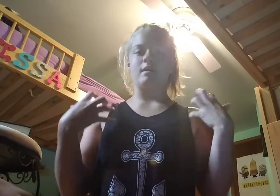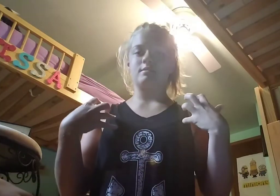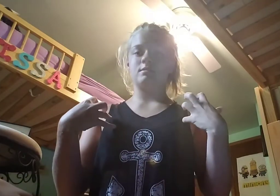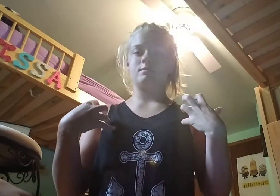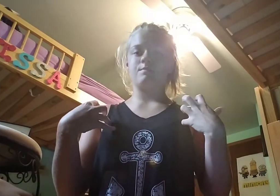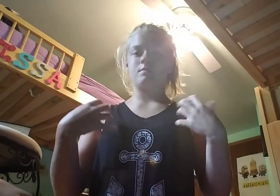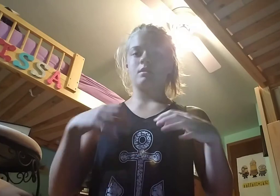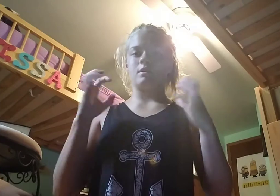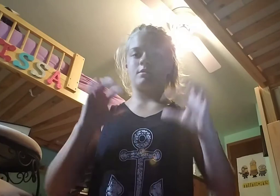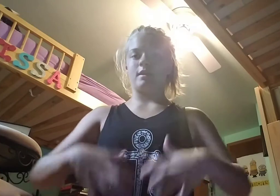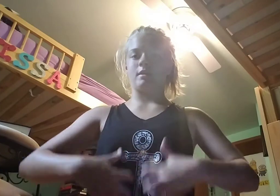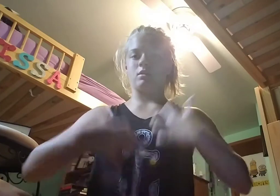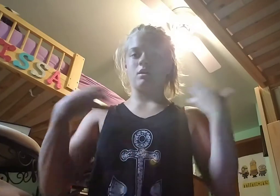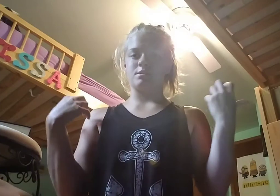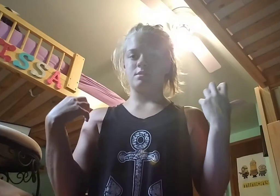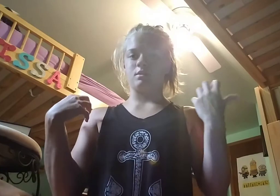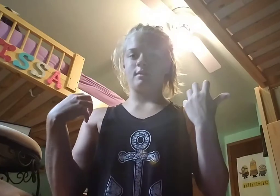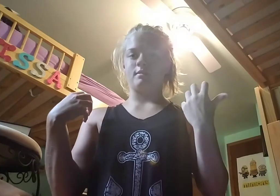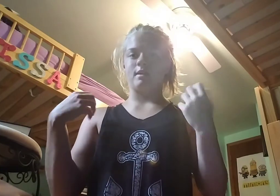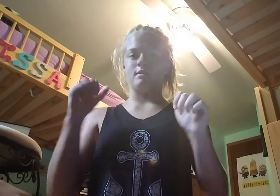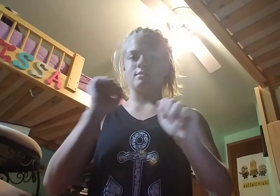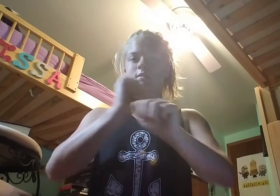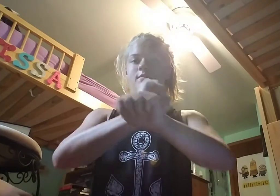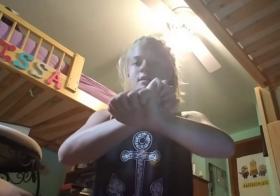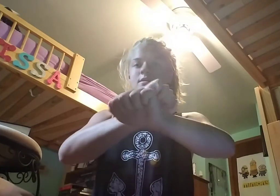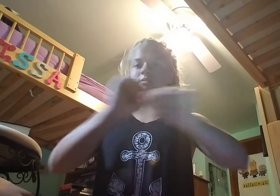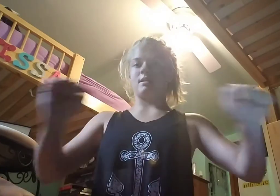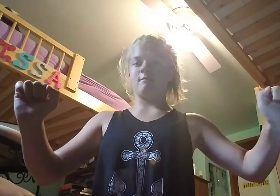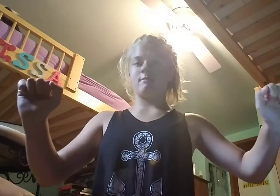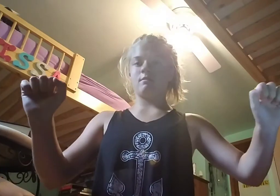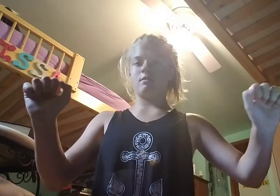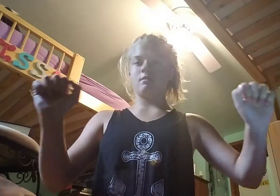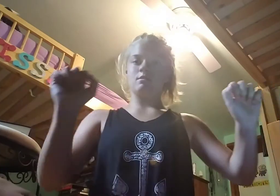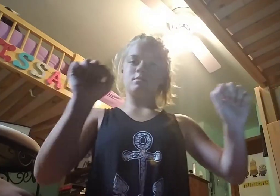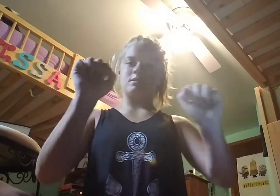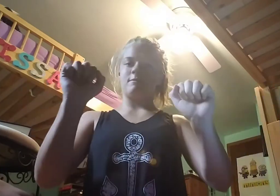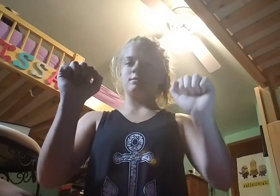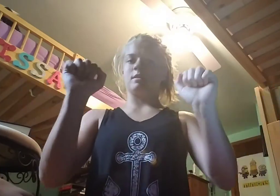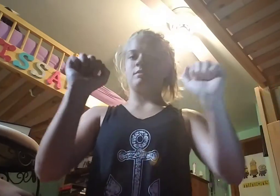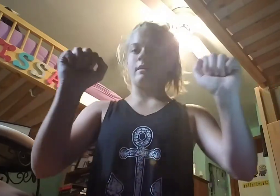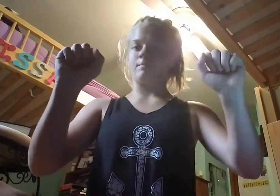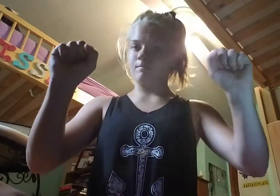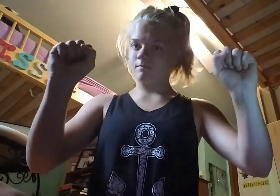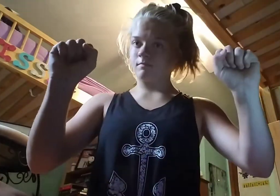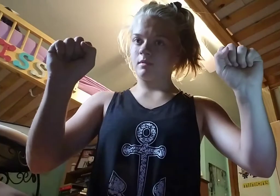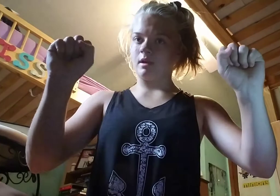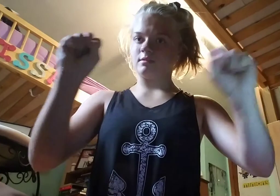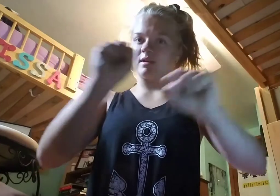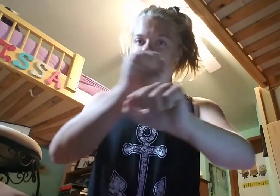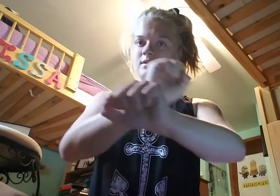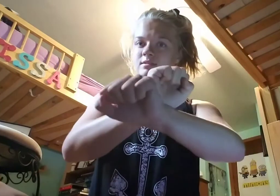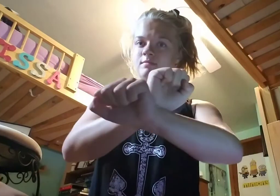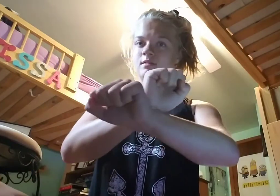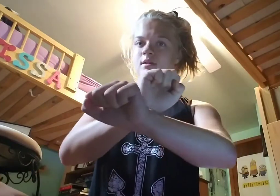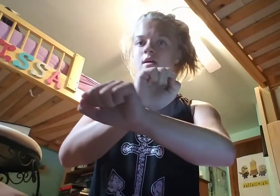Hate, like you're taking claws and you're like digging yourself. Safe is like you take hands like this,